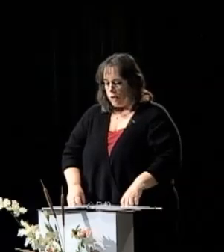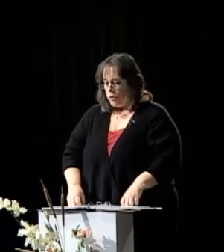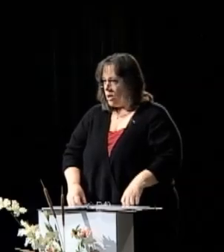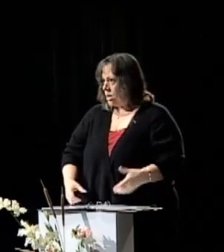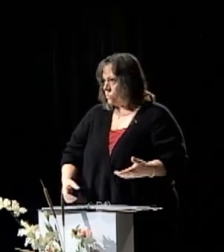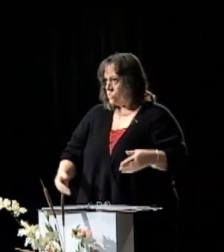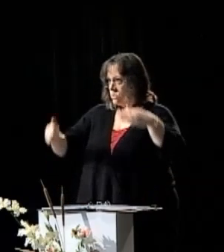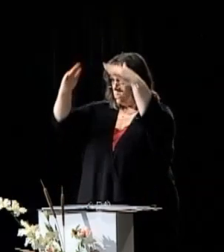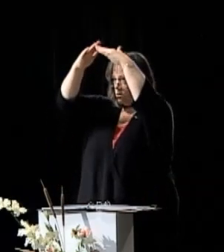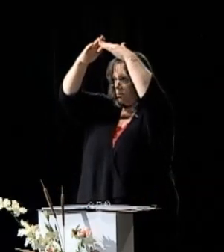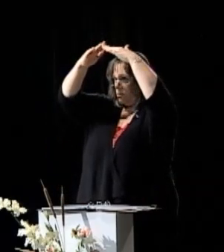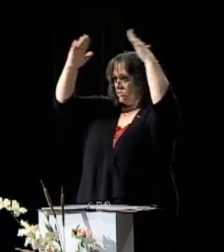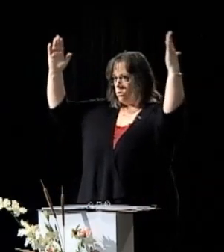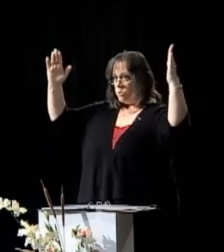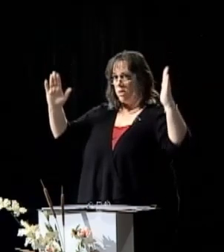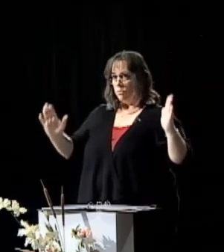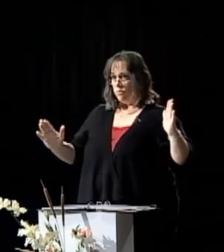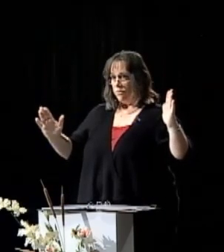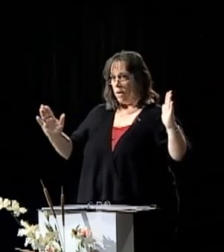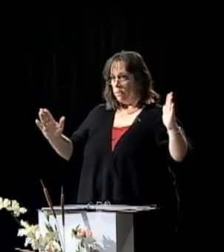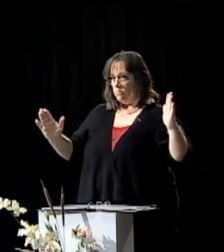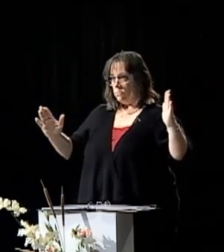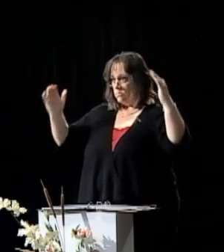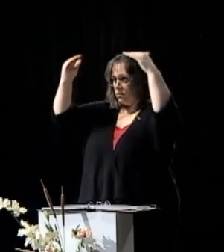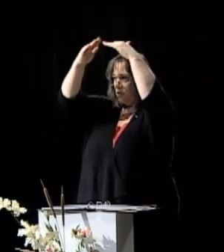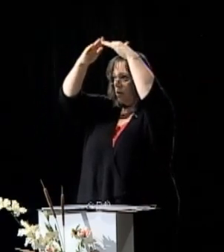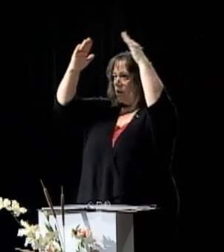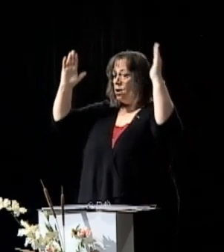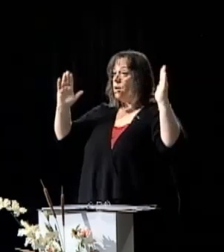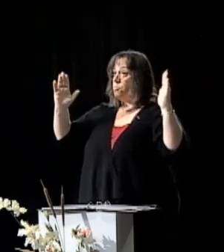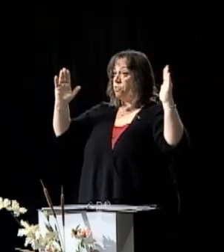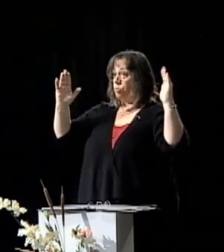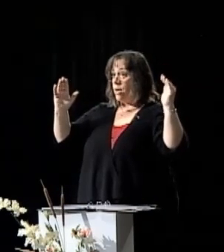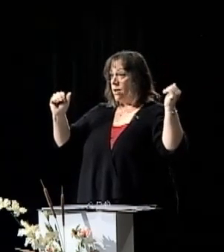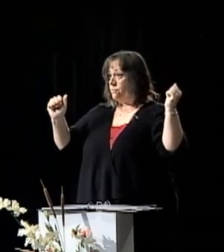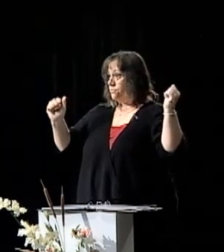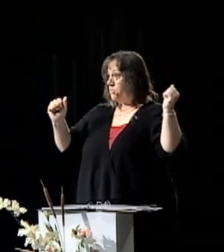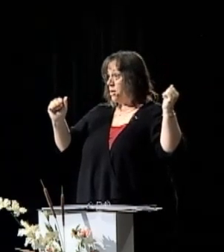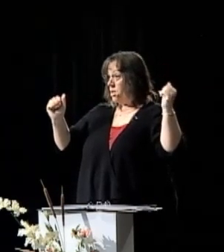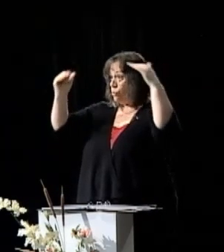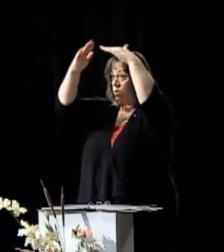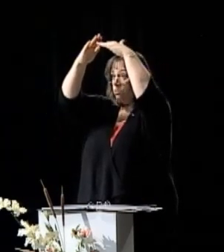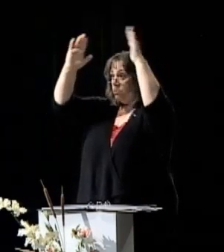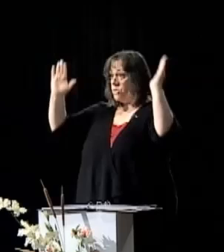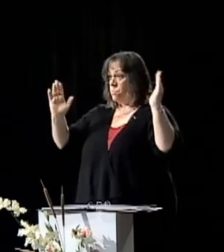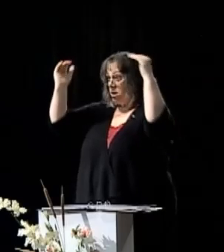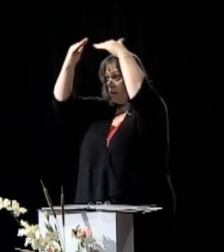your house. Just make the roof line. But if you have a neighborhood, it's many